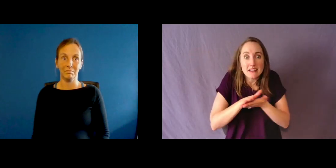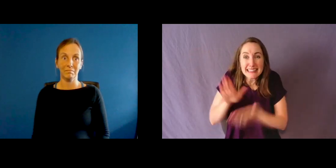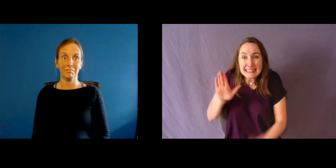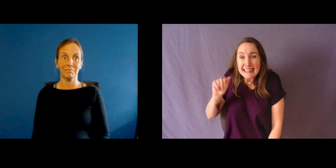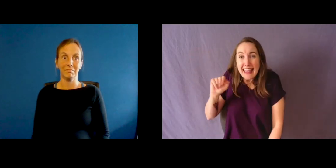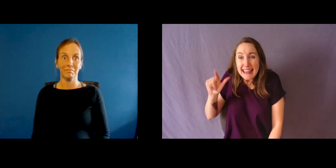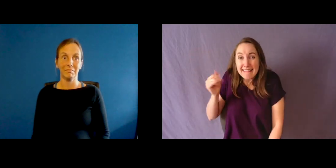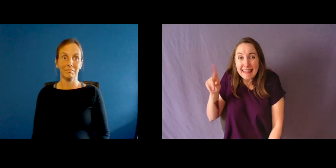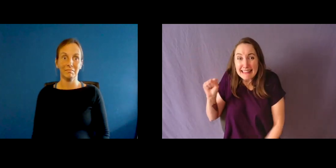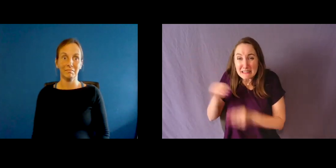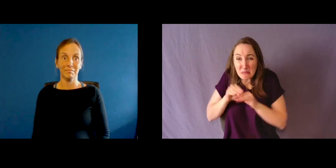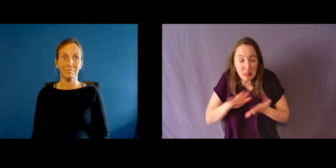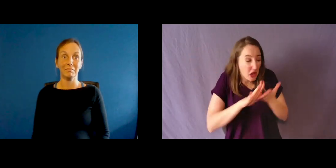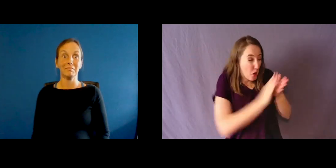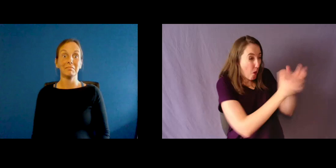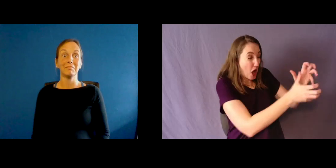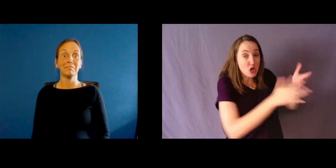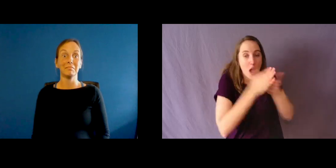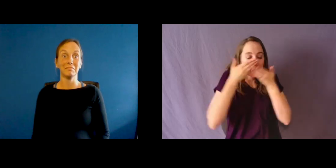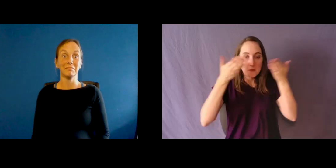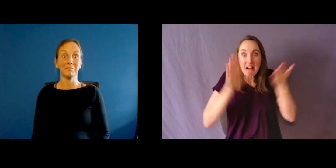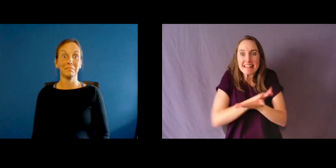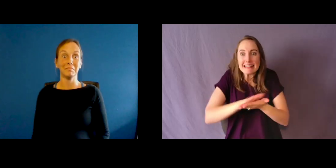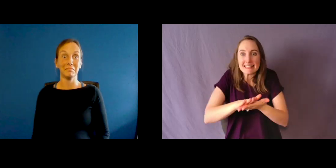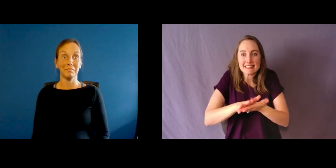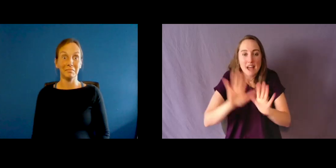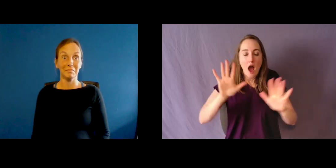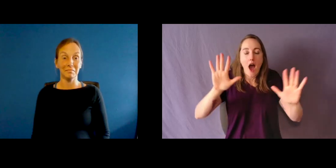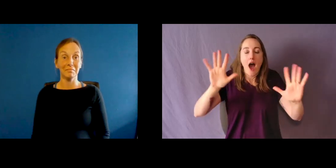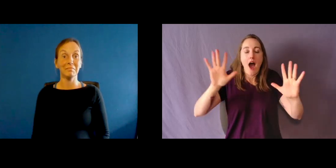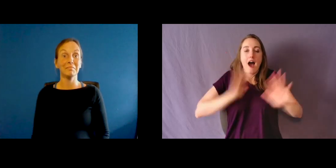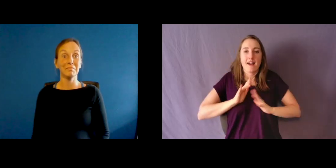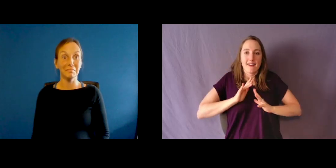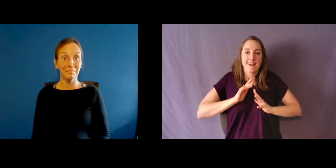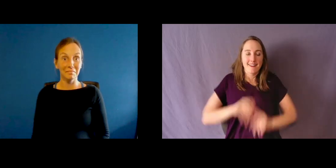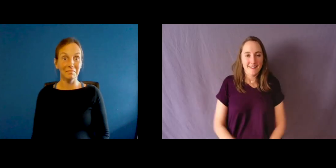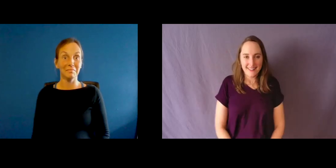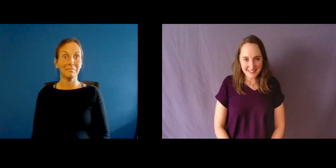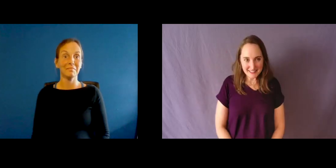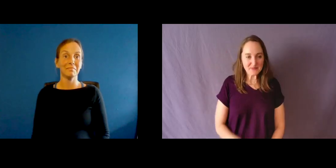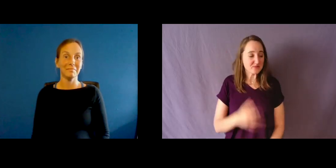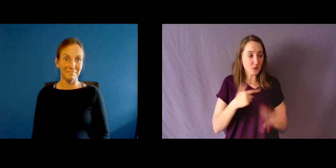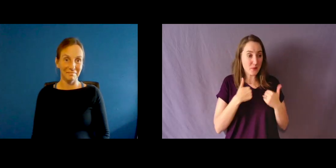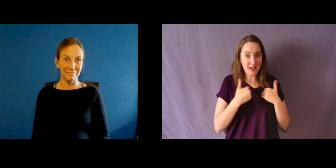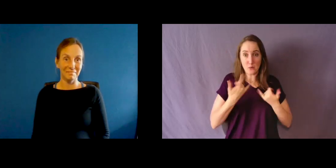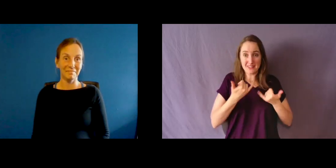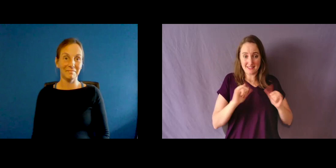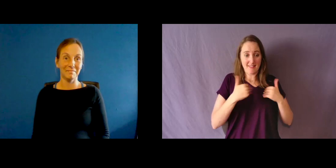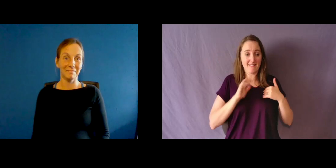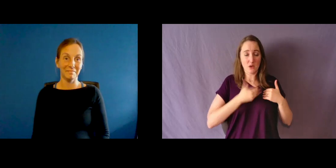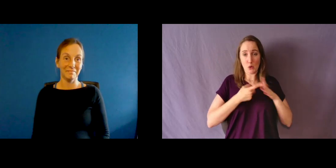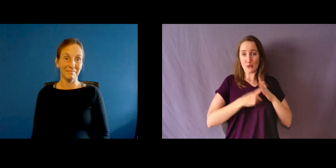like, but no smell at all. And the ones that we've had, we still use the original